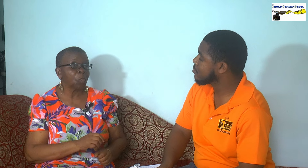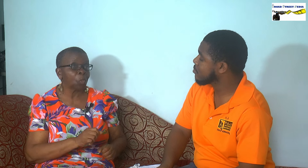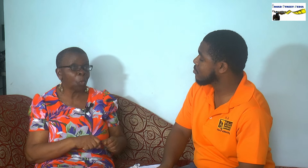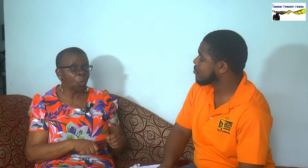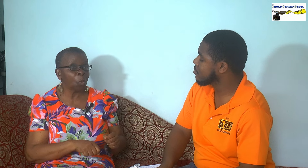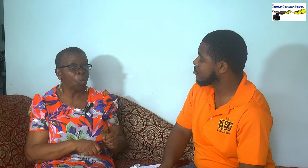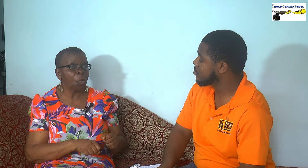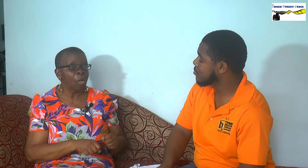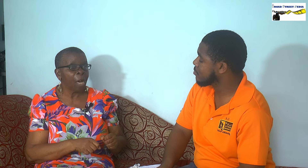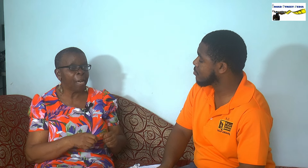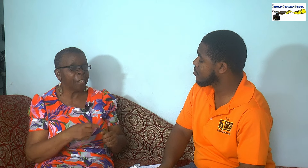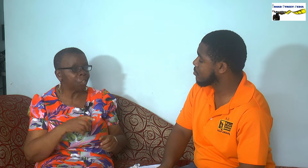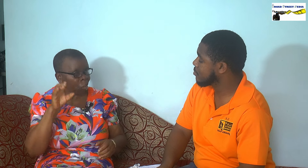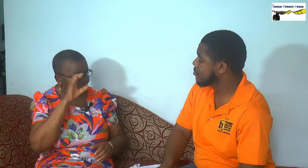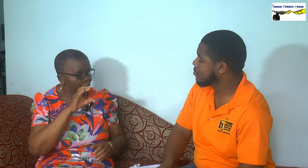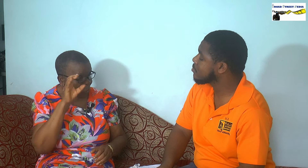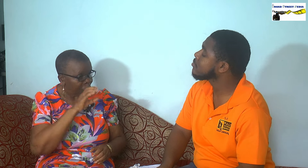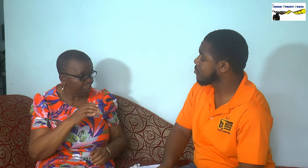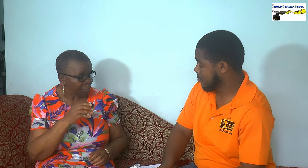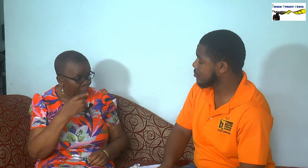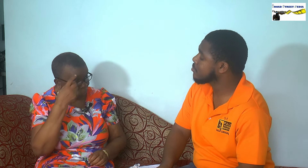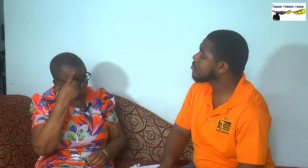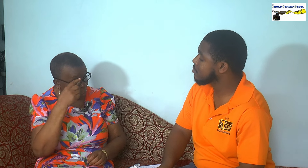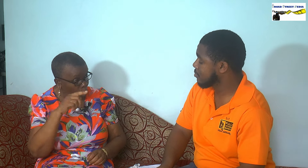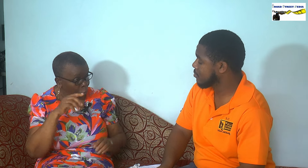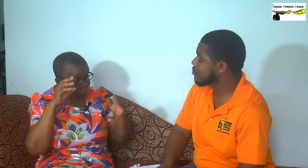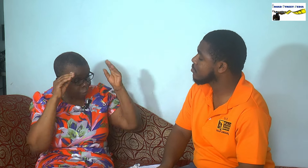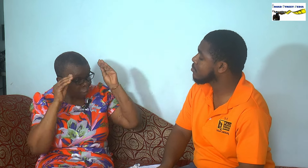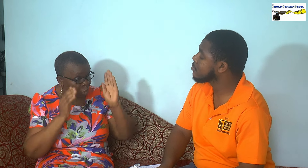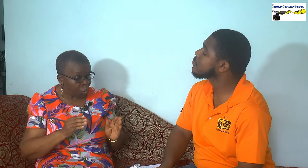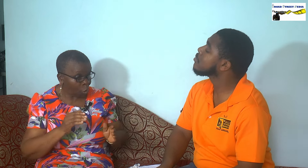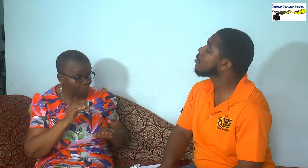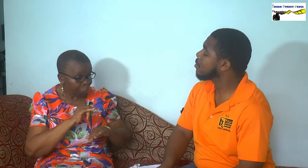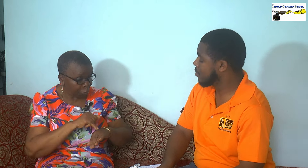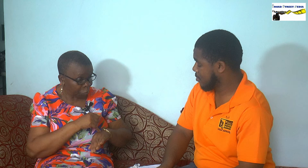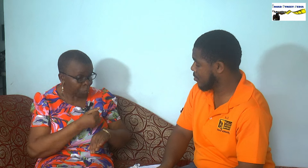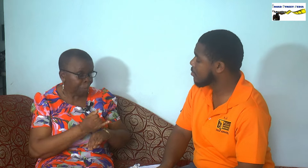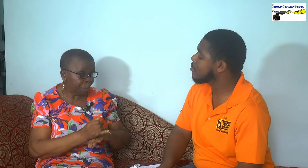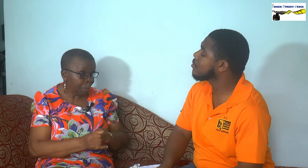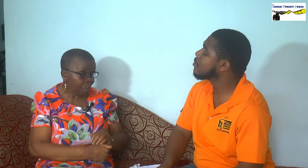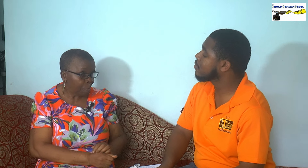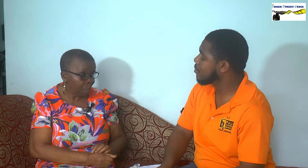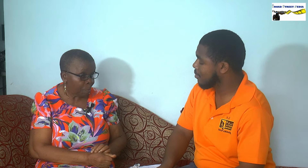So I searched for other teaching jobs.